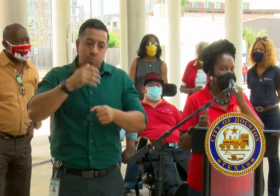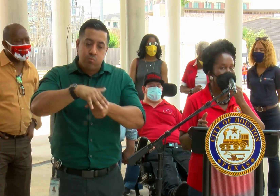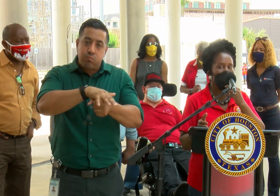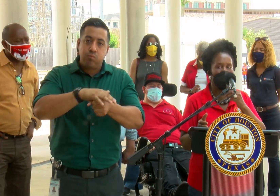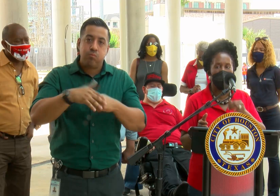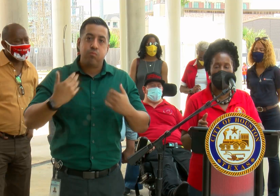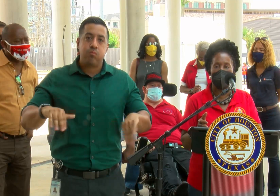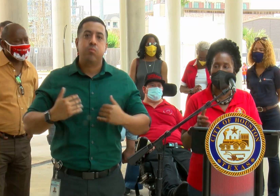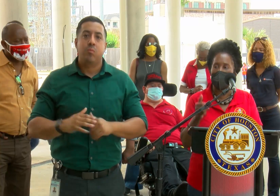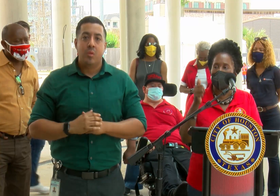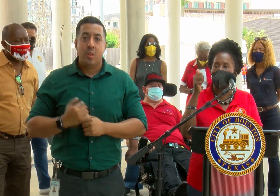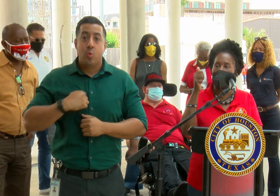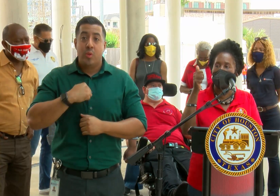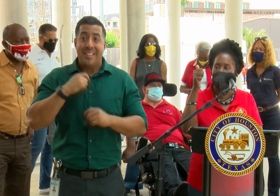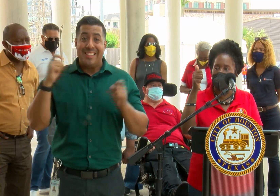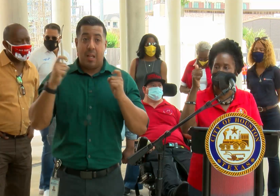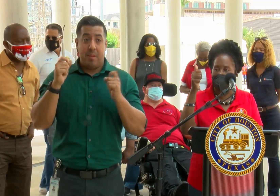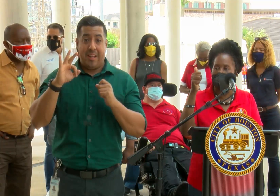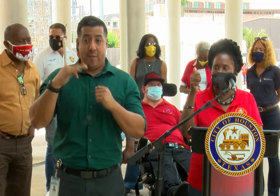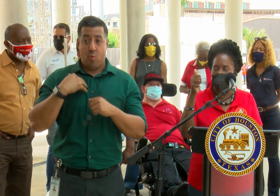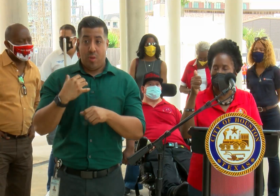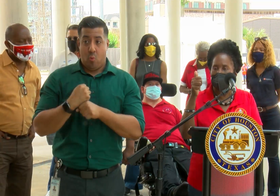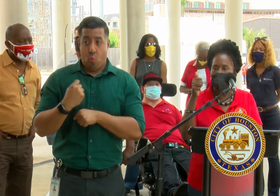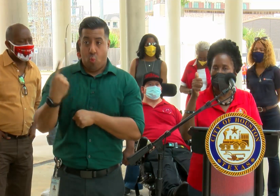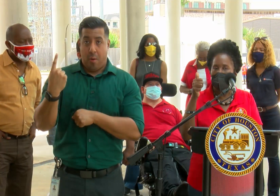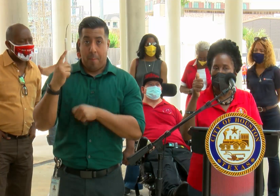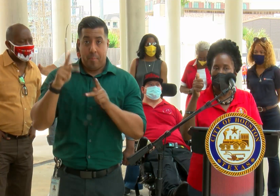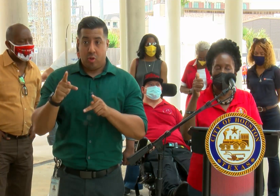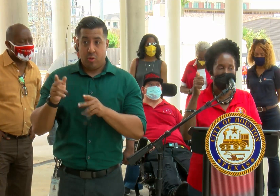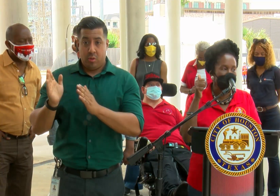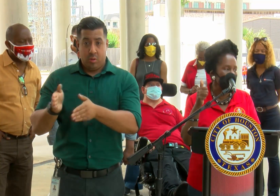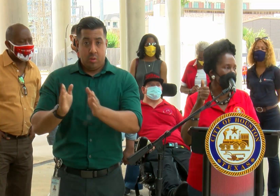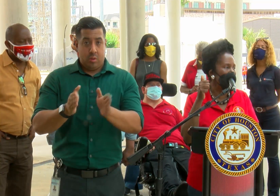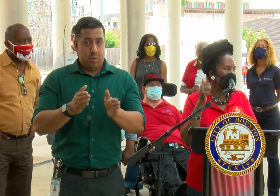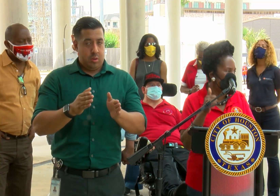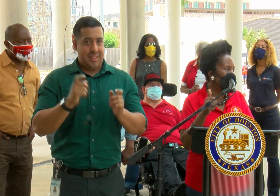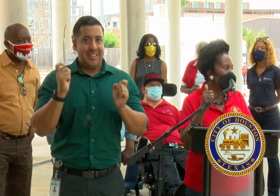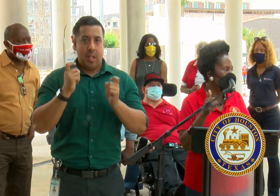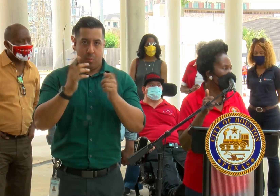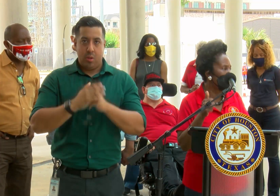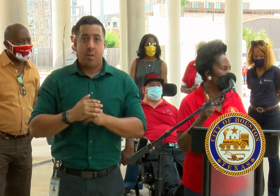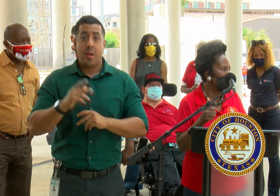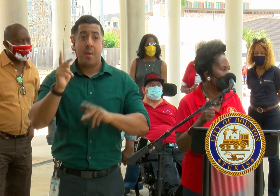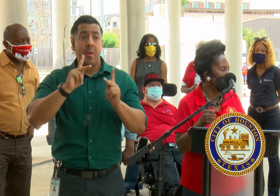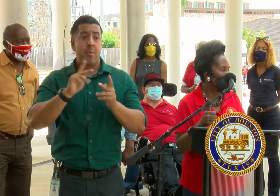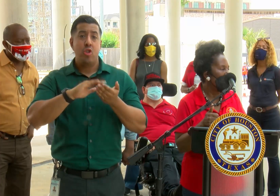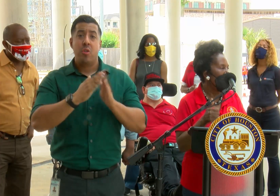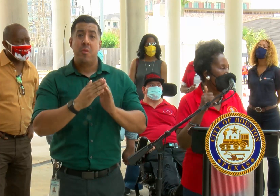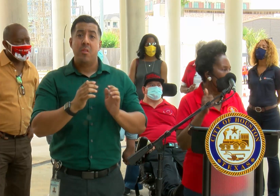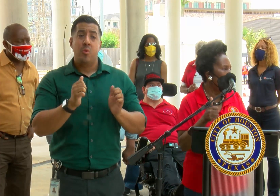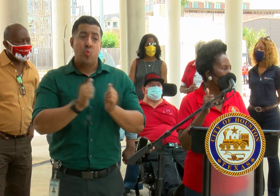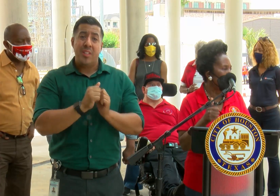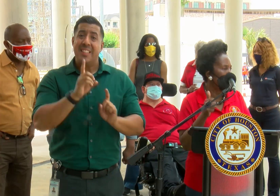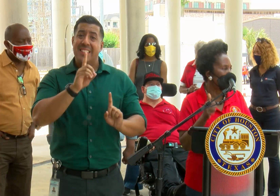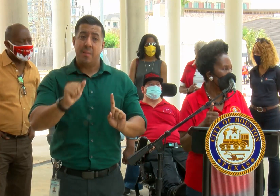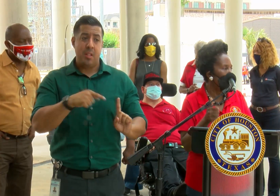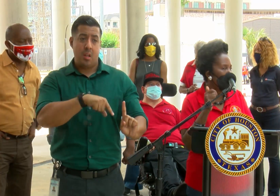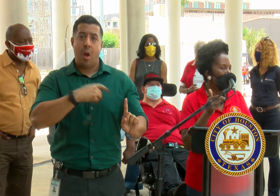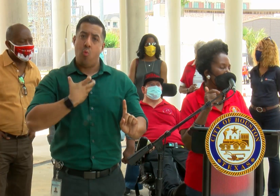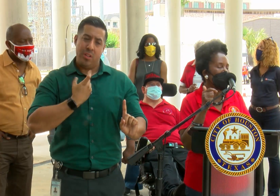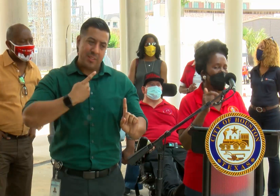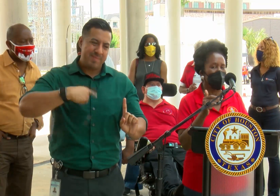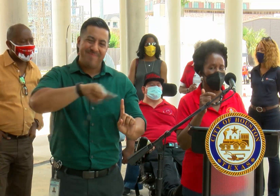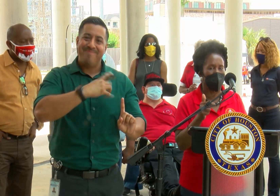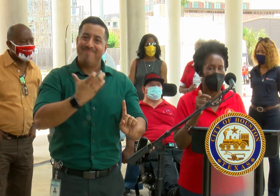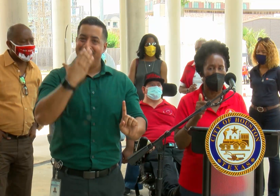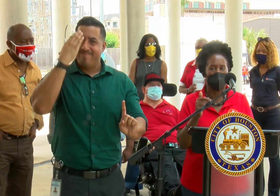are celebrating if we get one person at a time. And the community of people living with disabilities, I want them to know one of